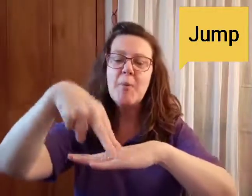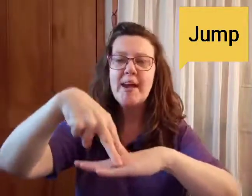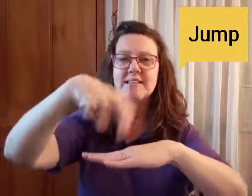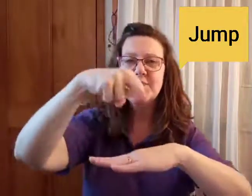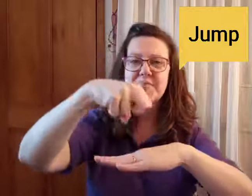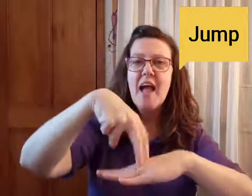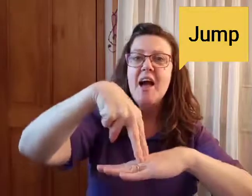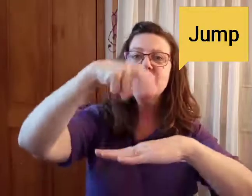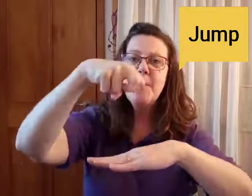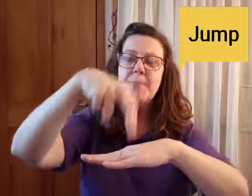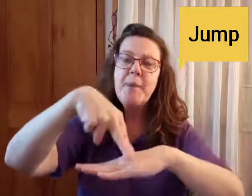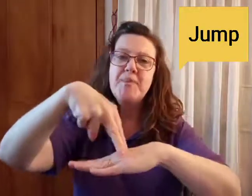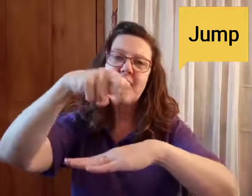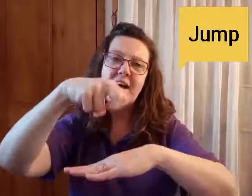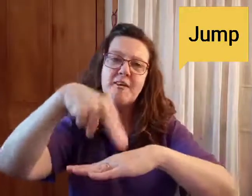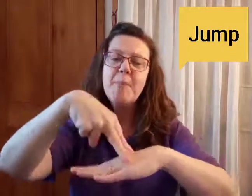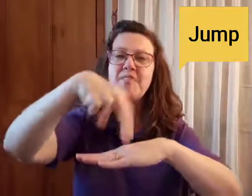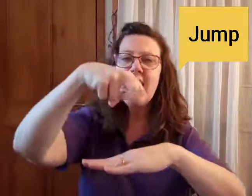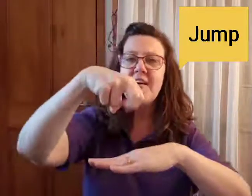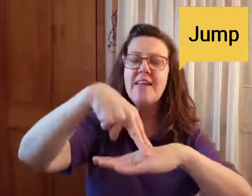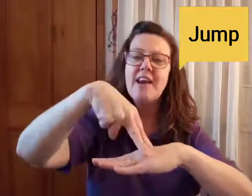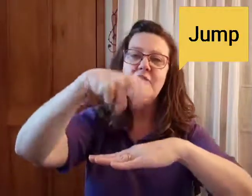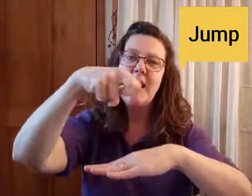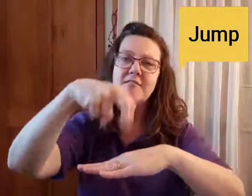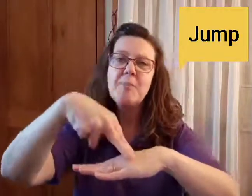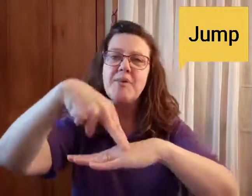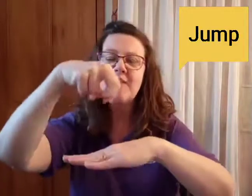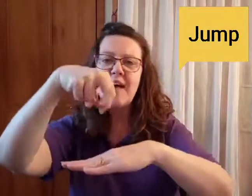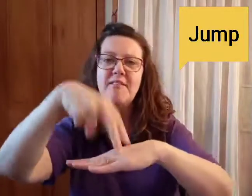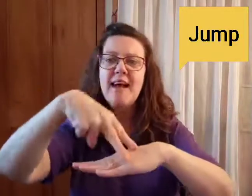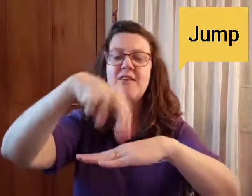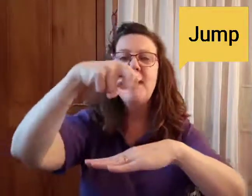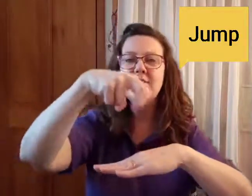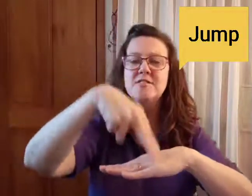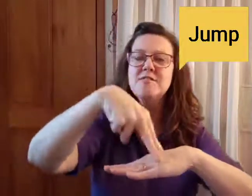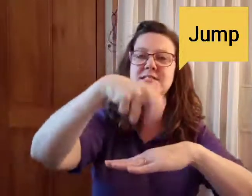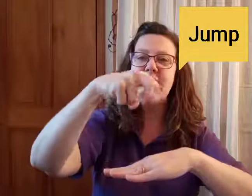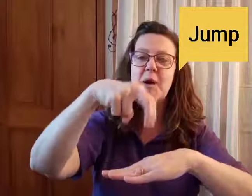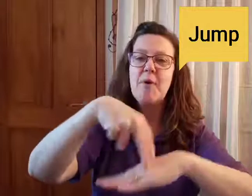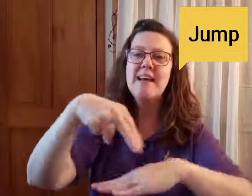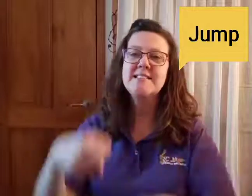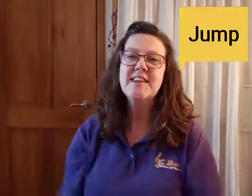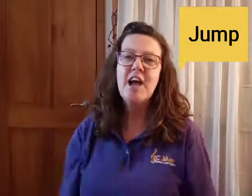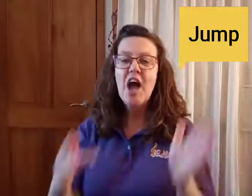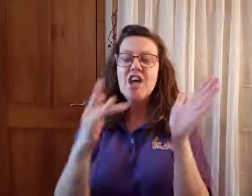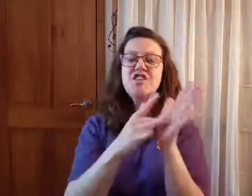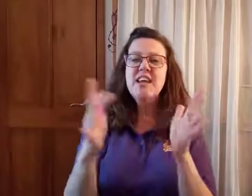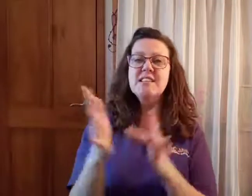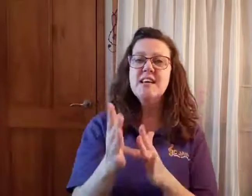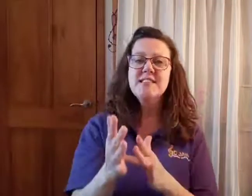celebrate. Jump up and down and around, up and down and around to celebrate. Jesus